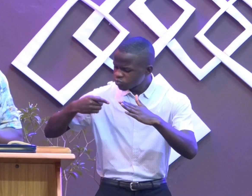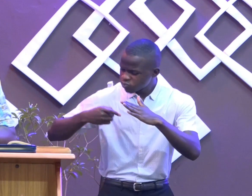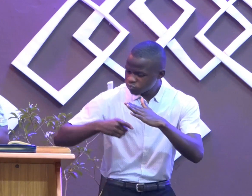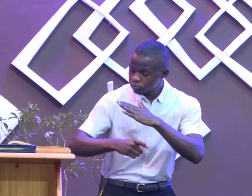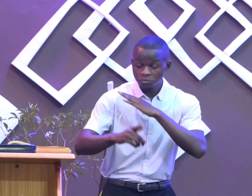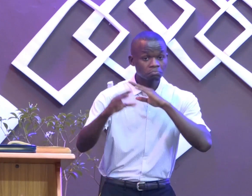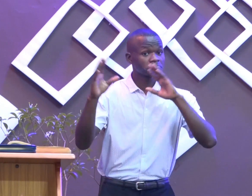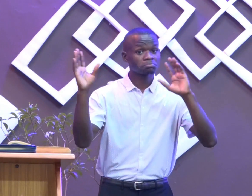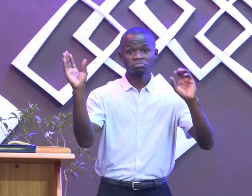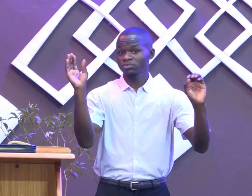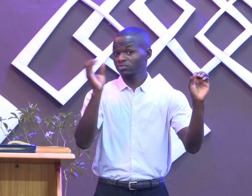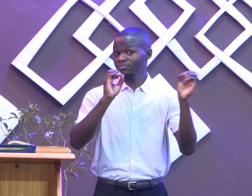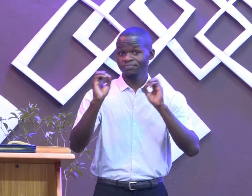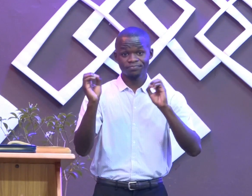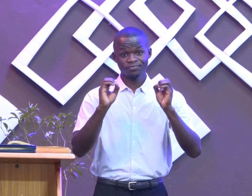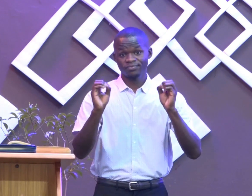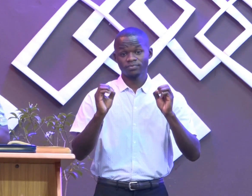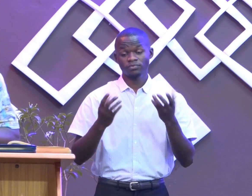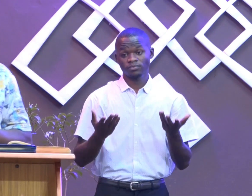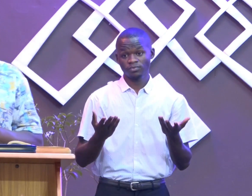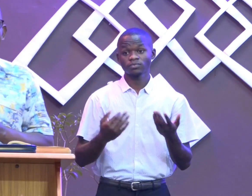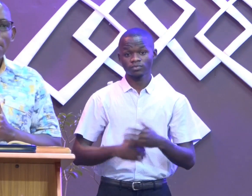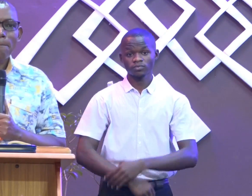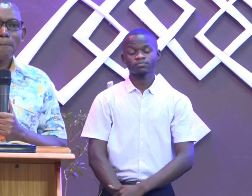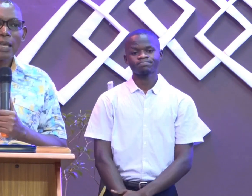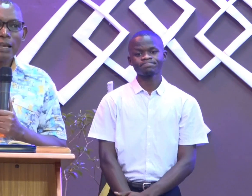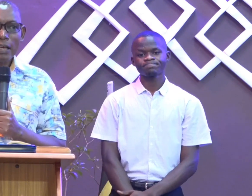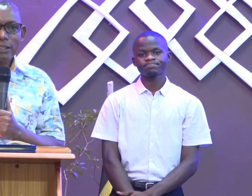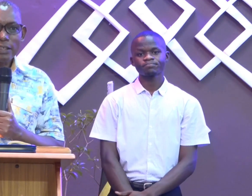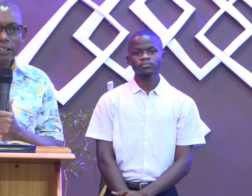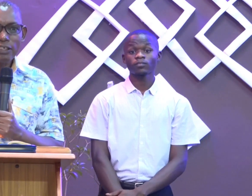servant of God had always explained to us, but maybe we had not taken it